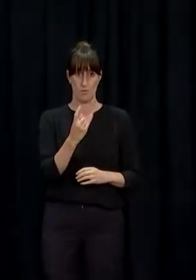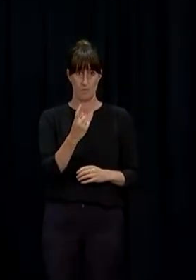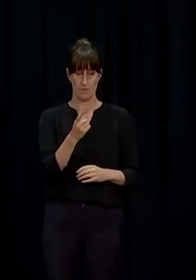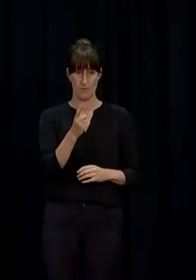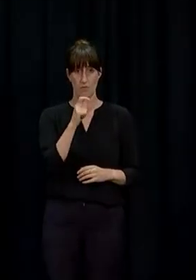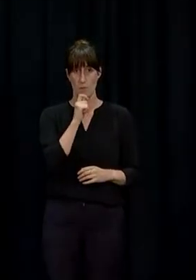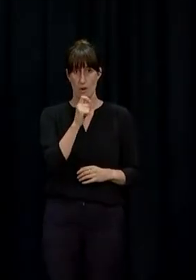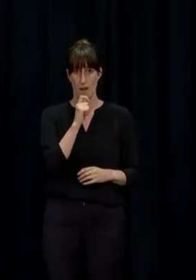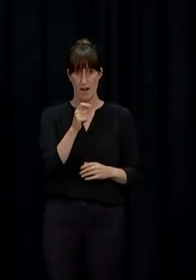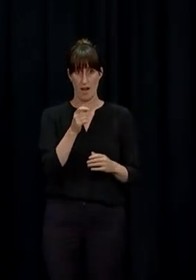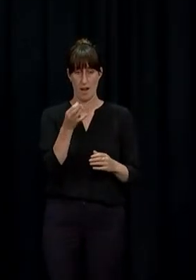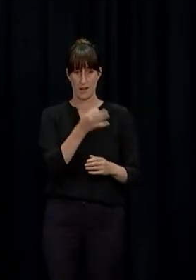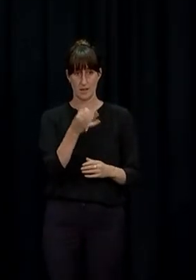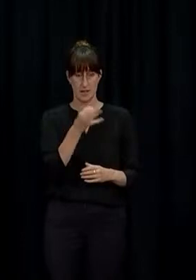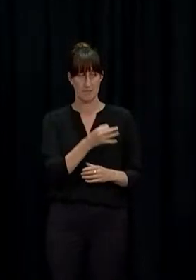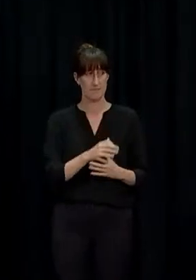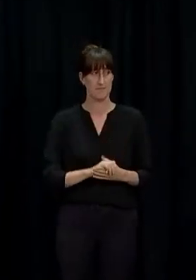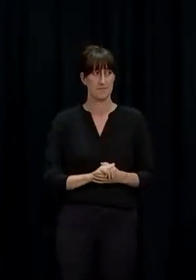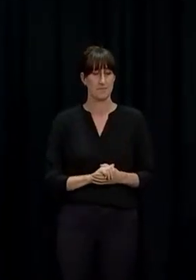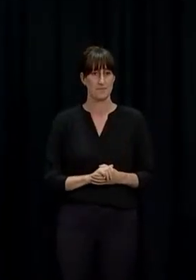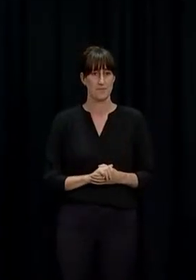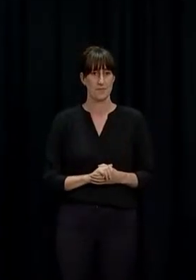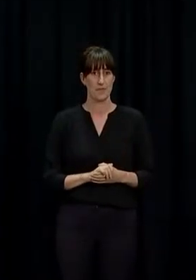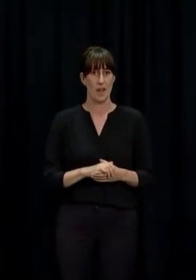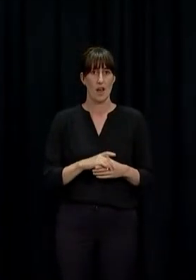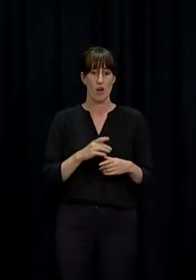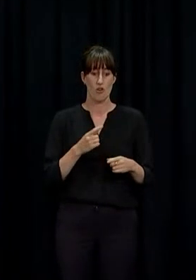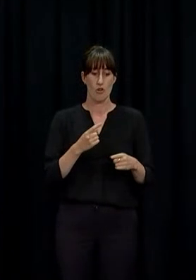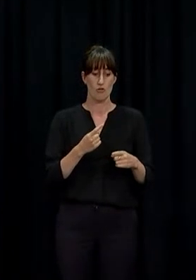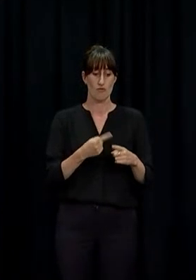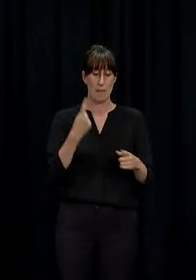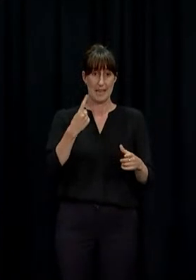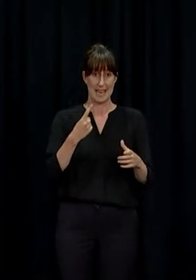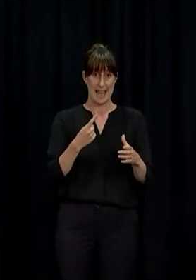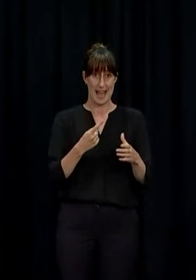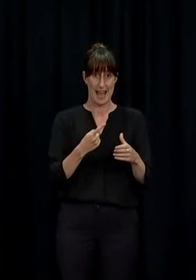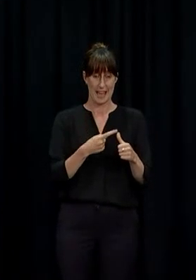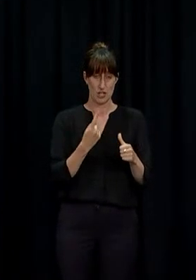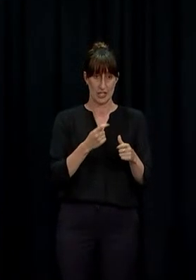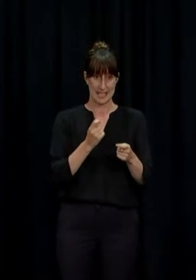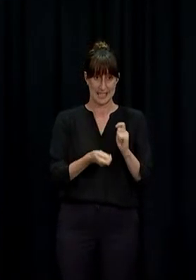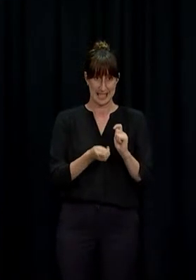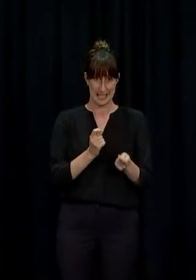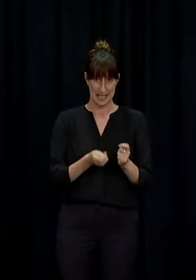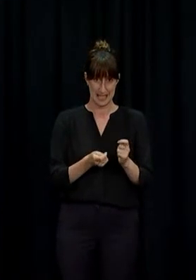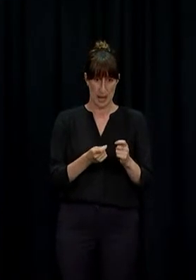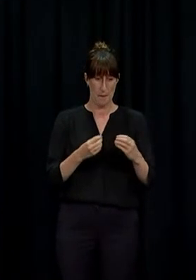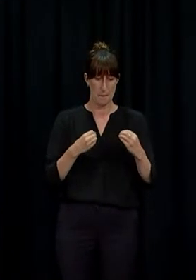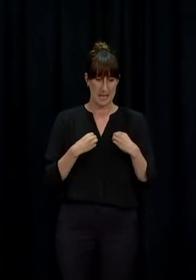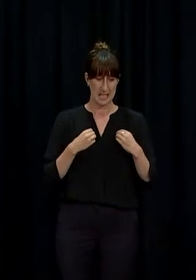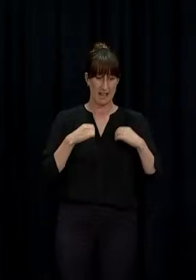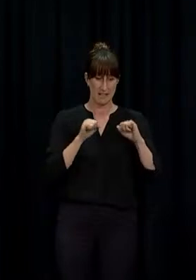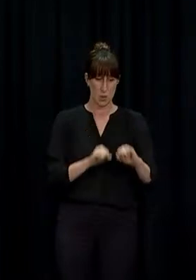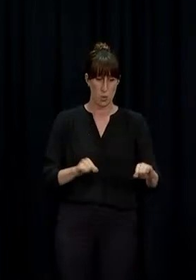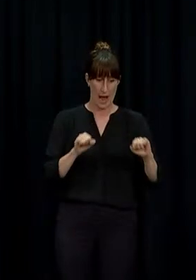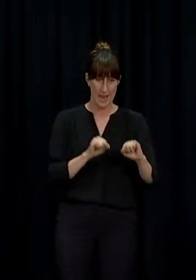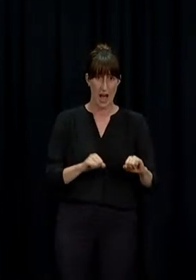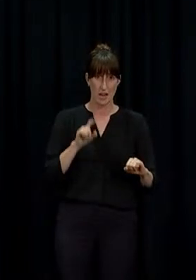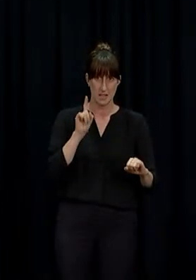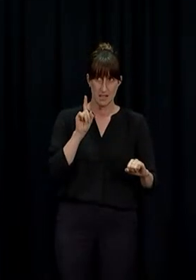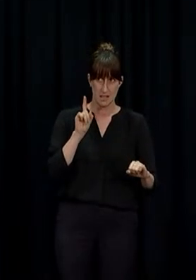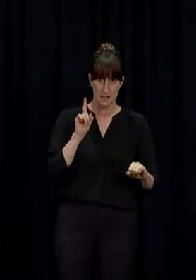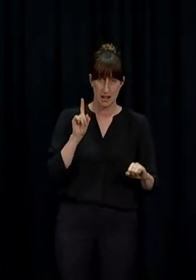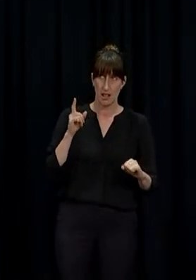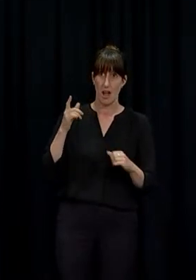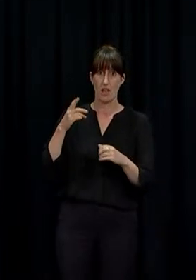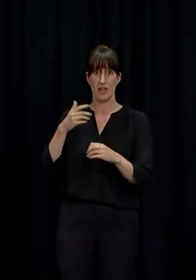no business is going to get their orders of rapid antigen tests until the government's 80 million are fulfilled. No, that is